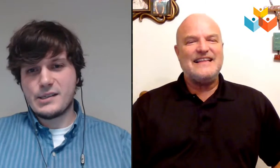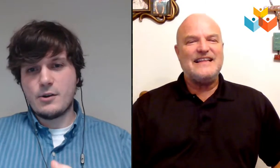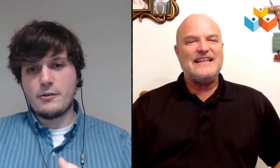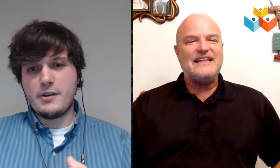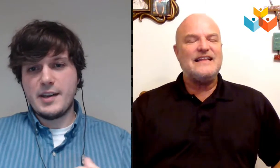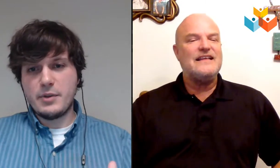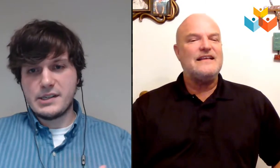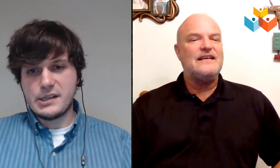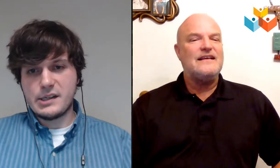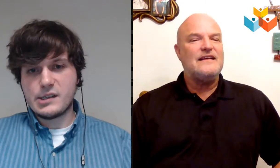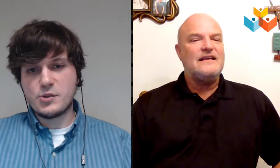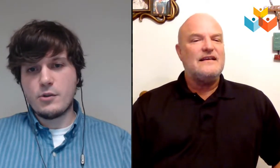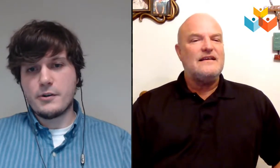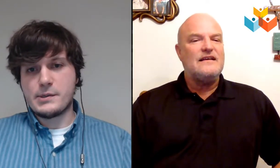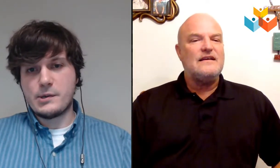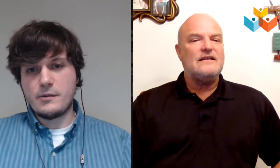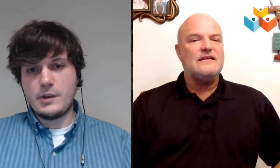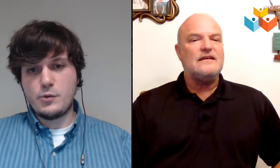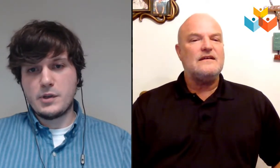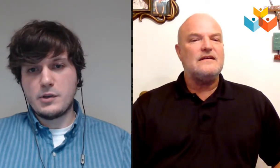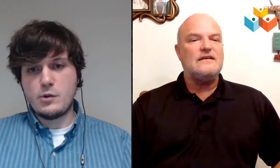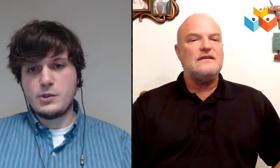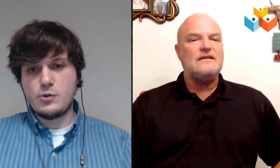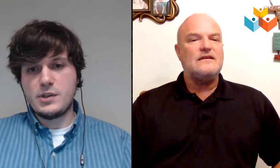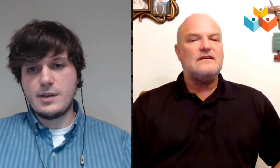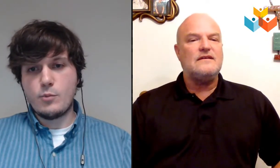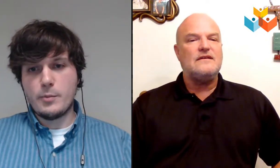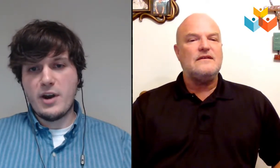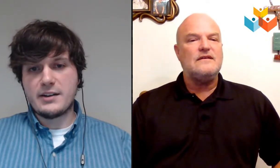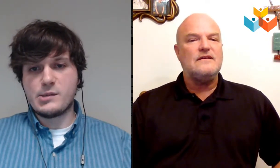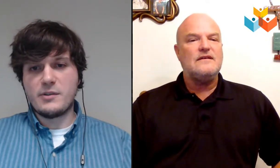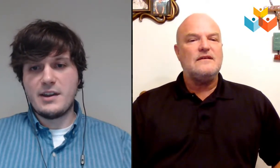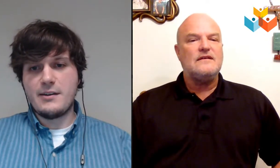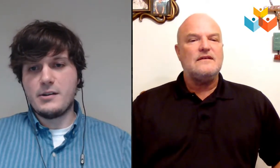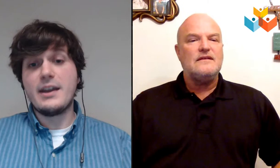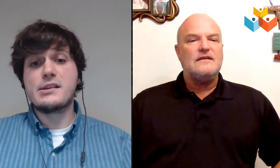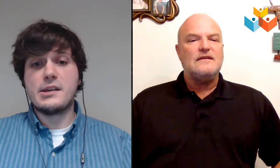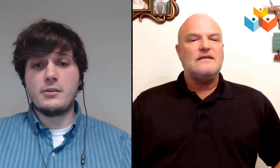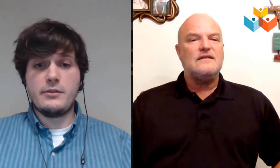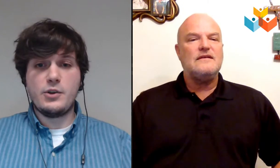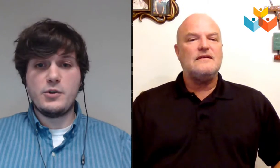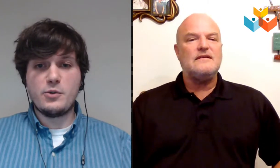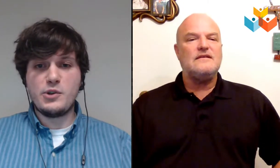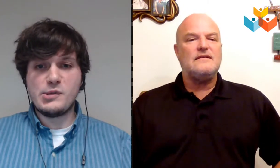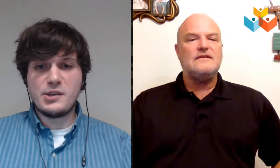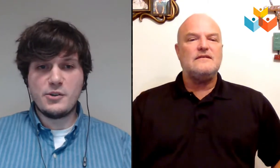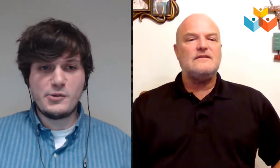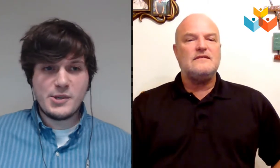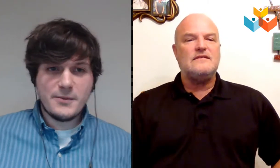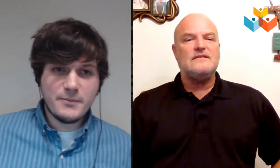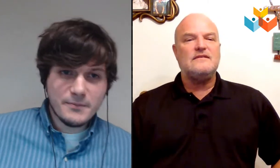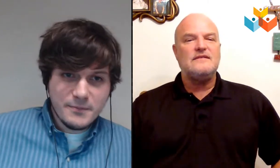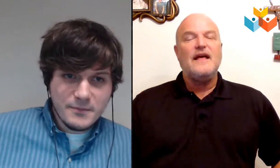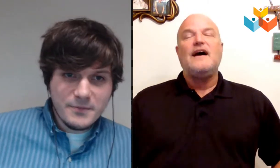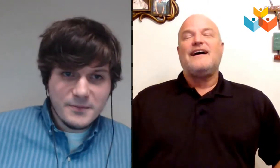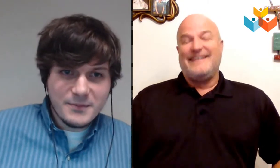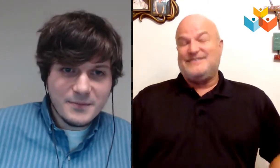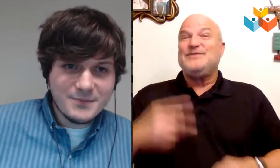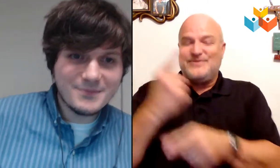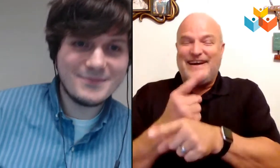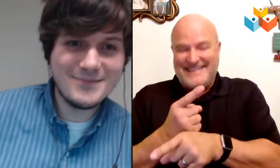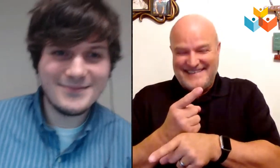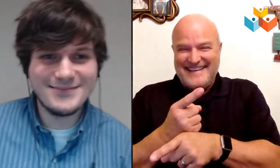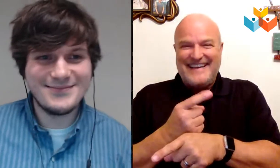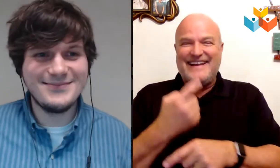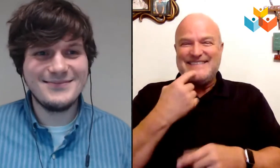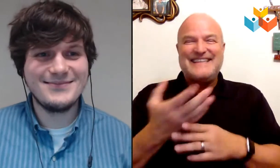Jessica asked, are there any places in Central Arkansas that you can go to get more practice with ASL? If you don't use it, you lose it.